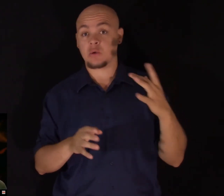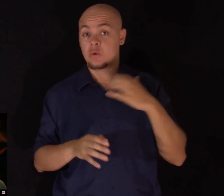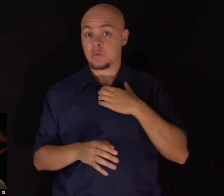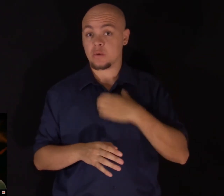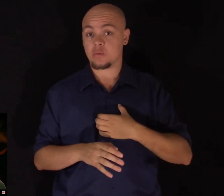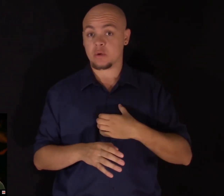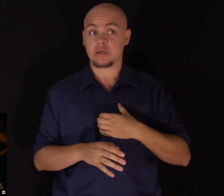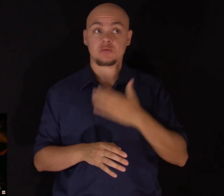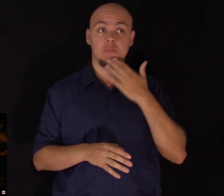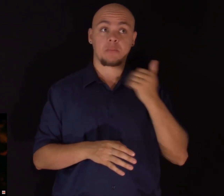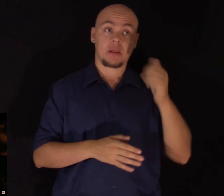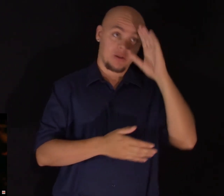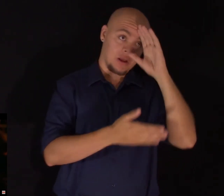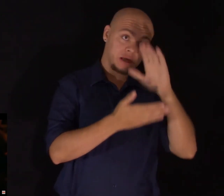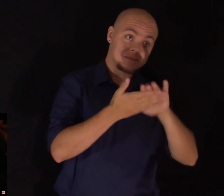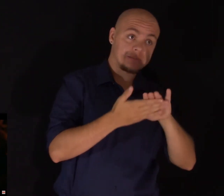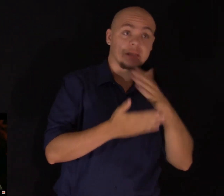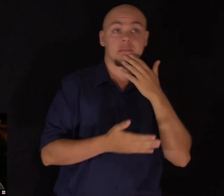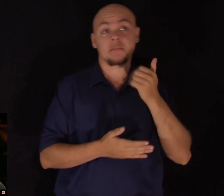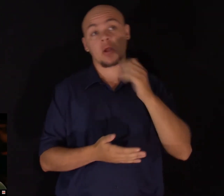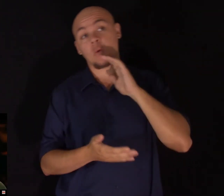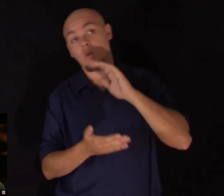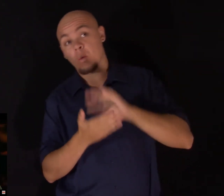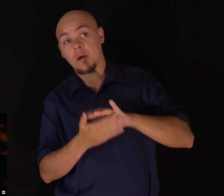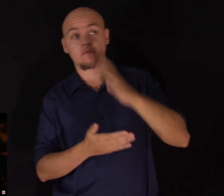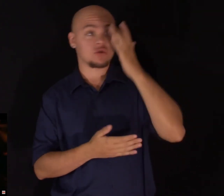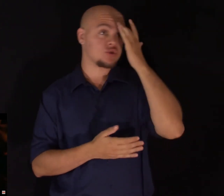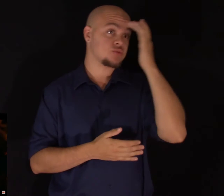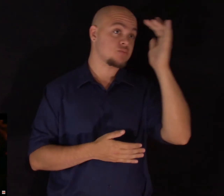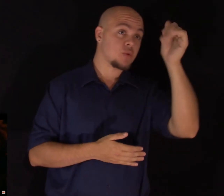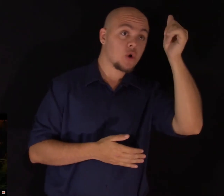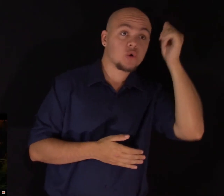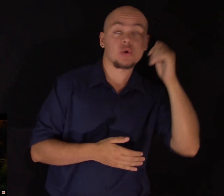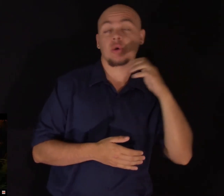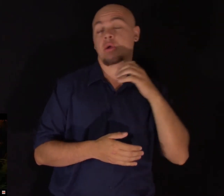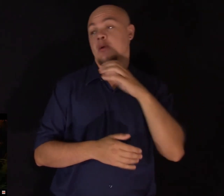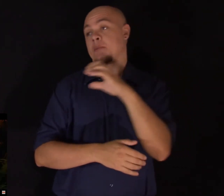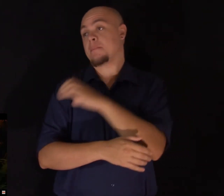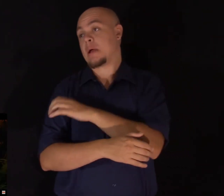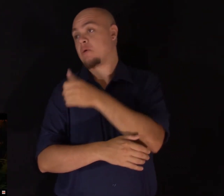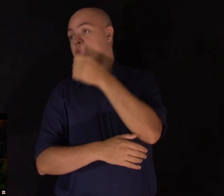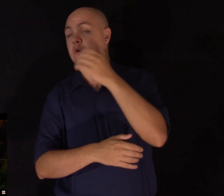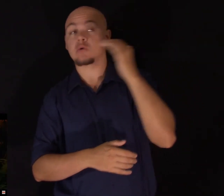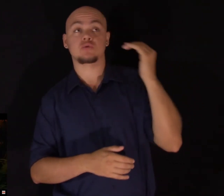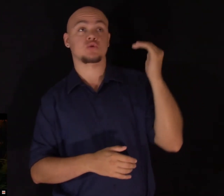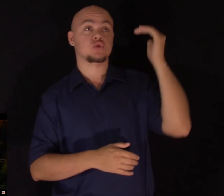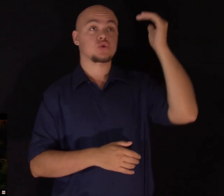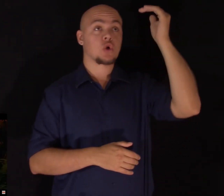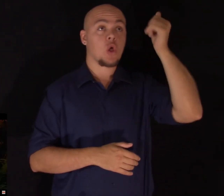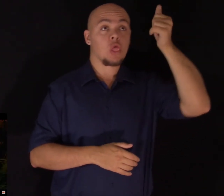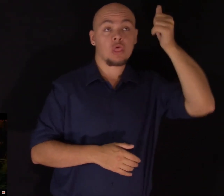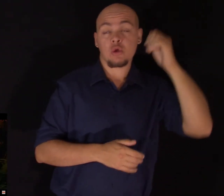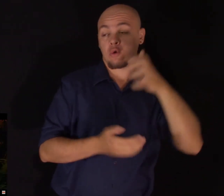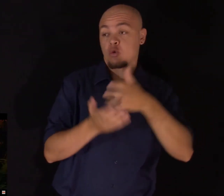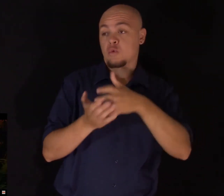better husbands, better wives, smarter, more powerful, taller, richer, the list goes